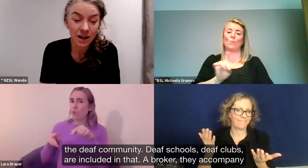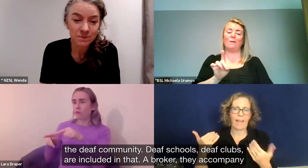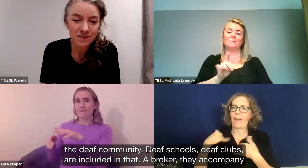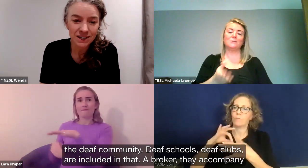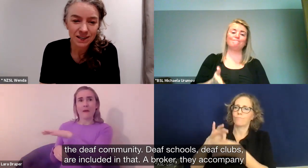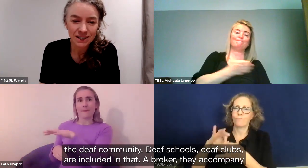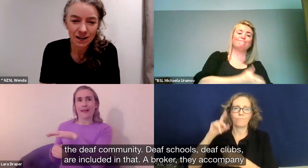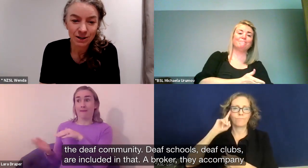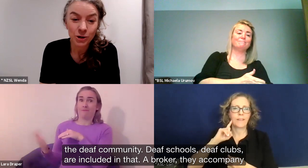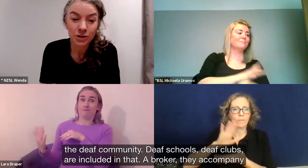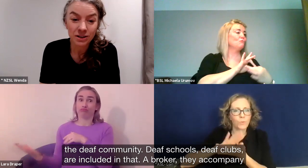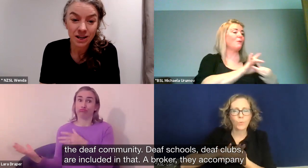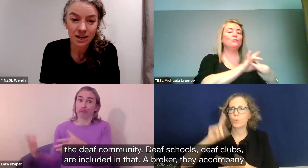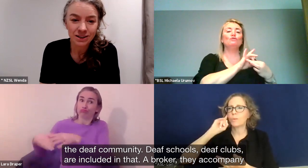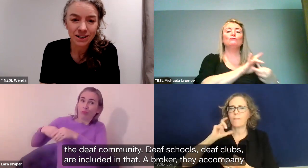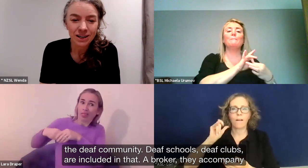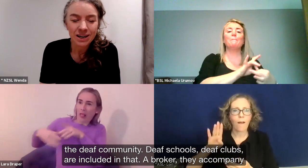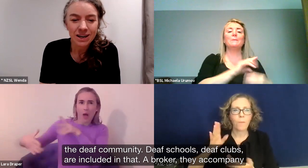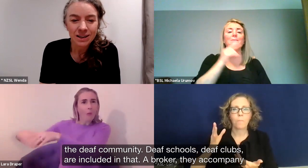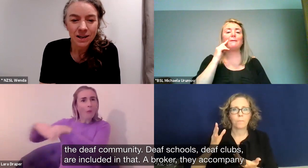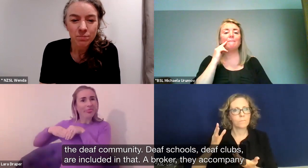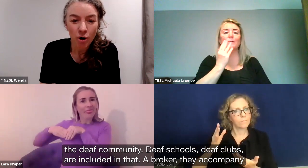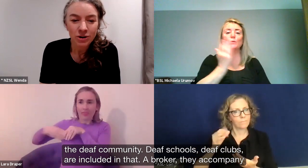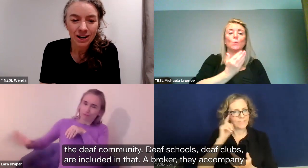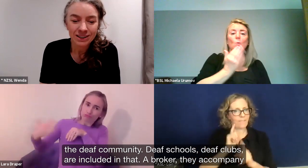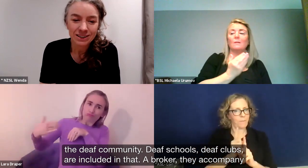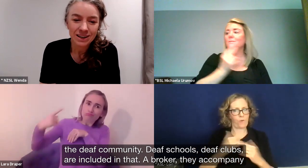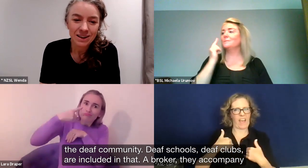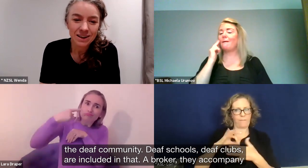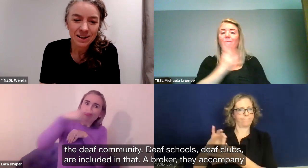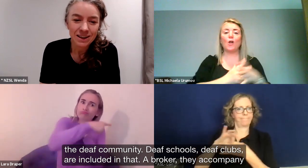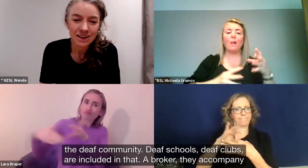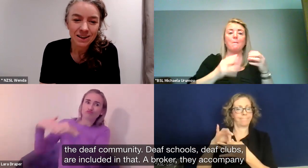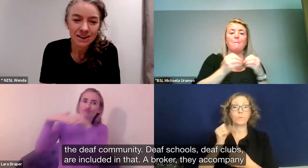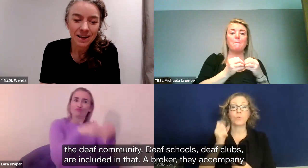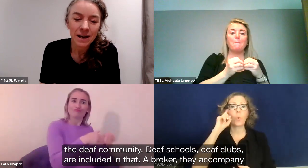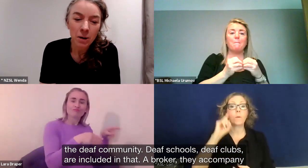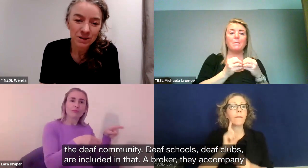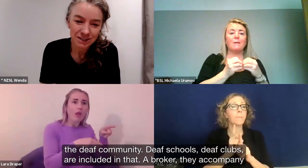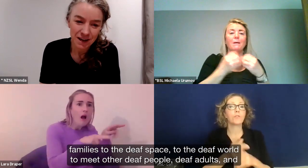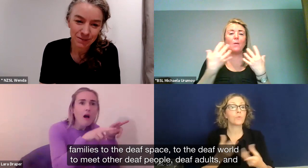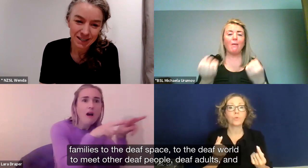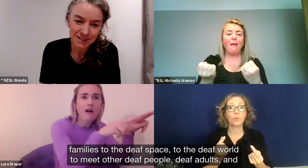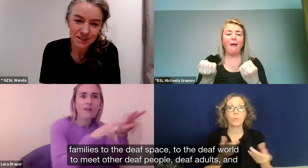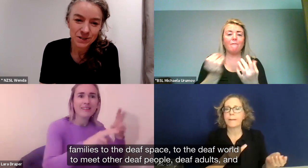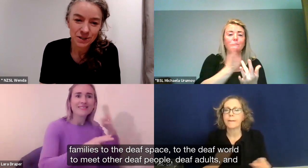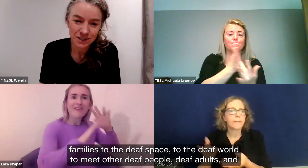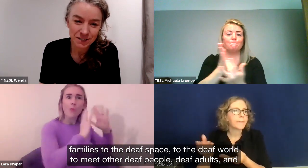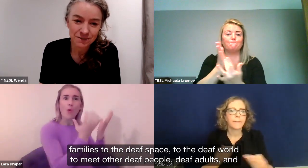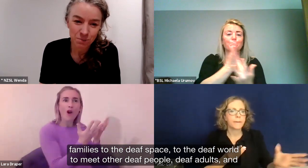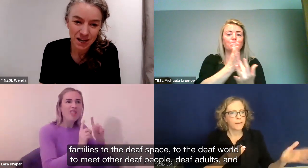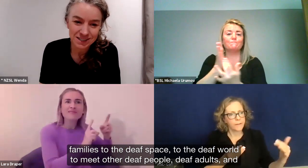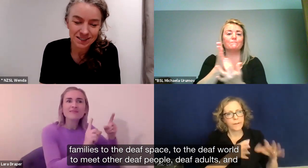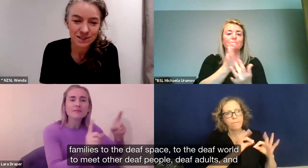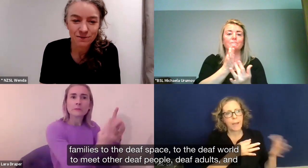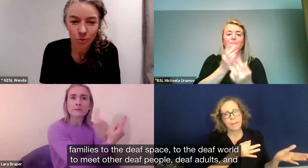deaf clubs are included in that. They broker, they accompany families to the